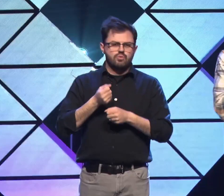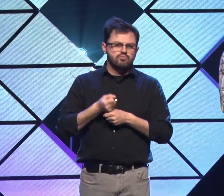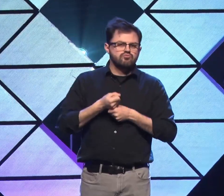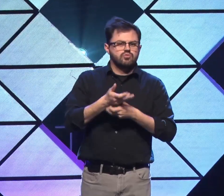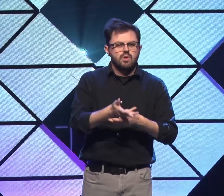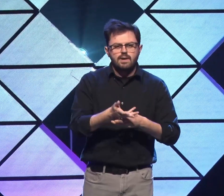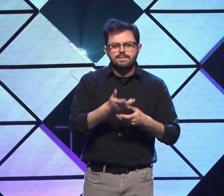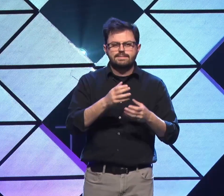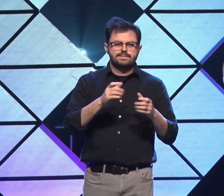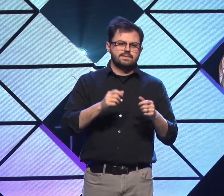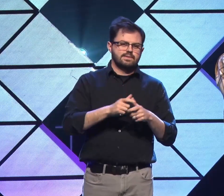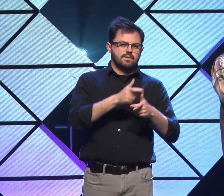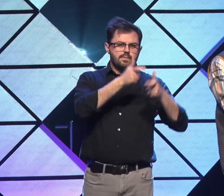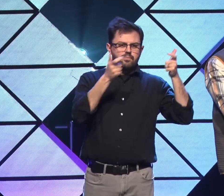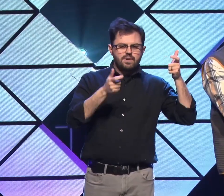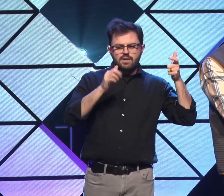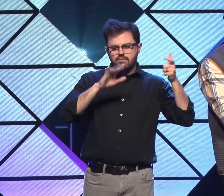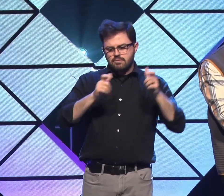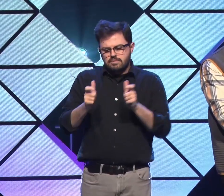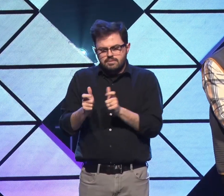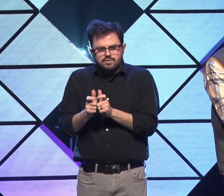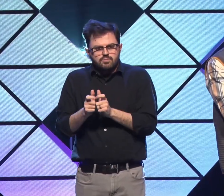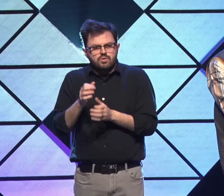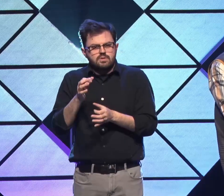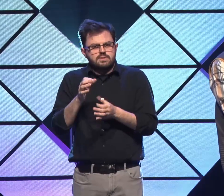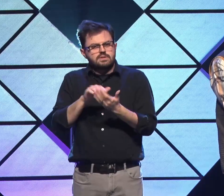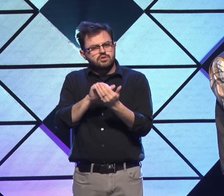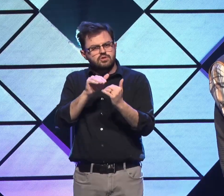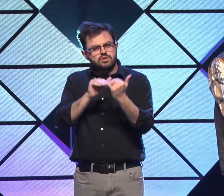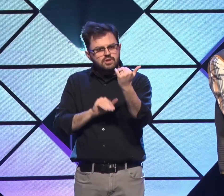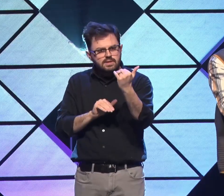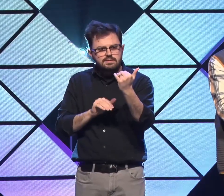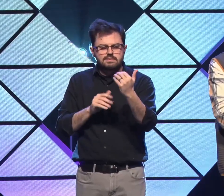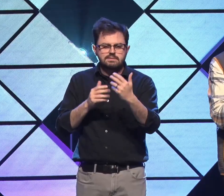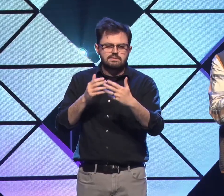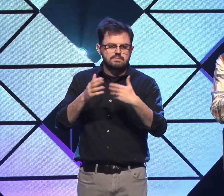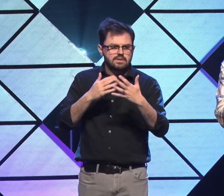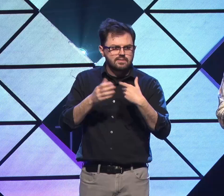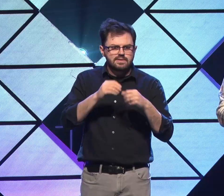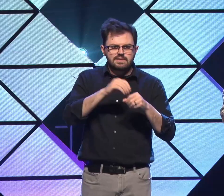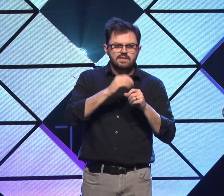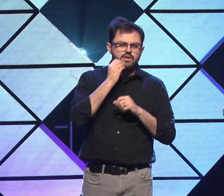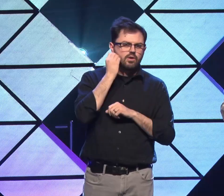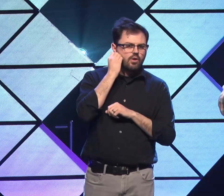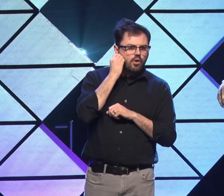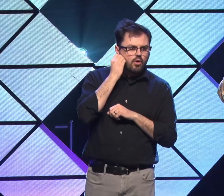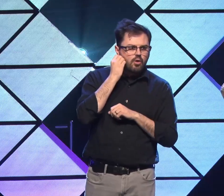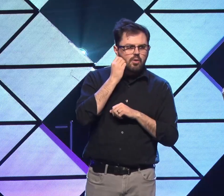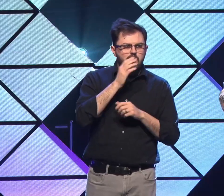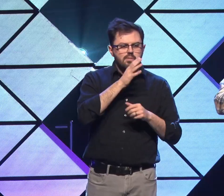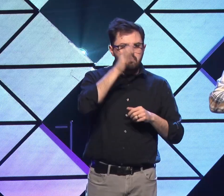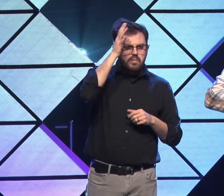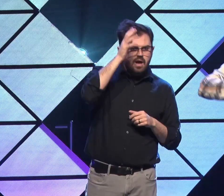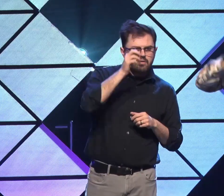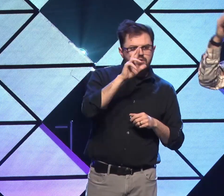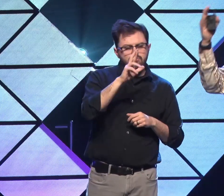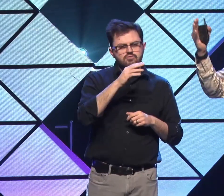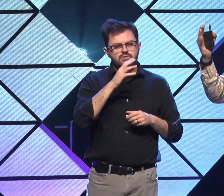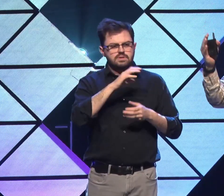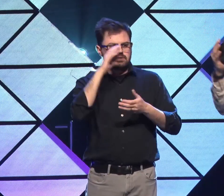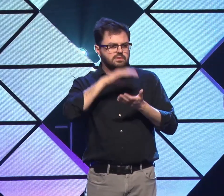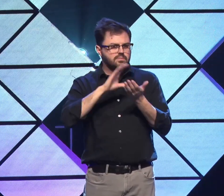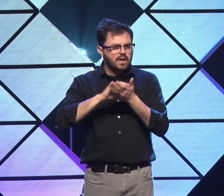So whether it's the injustice that we experience in our homes from a parent, a spouse, a sibling, whatever it might be, to our work, to